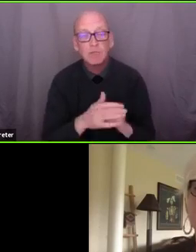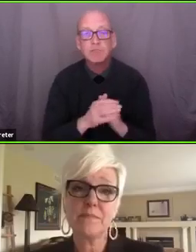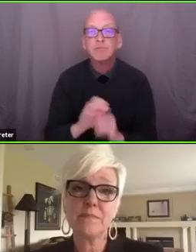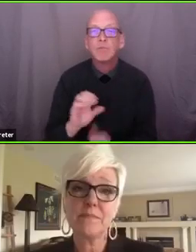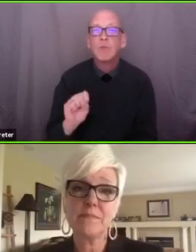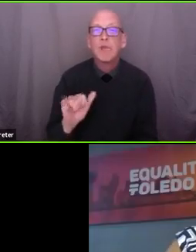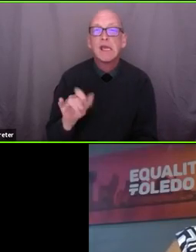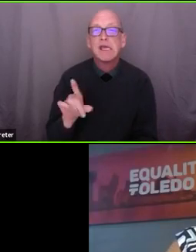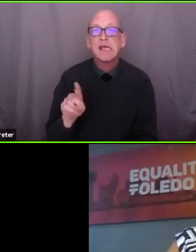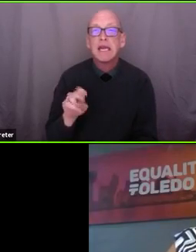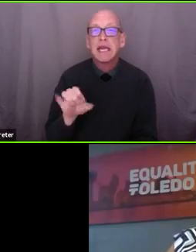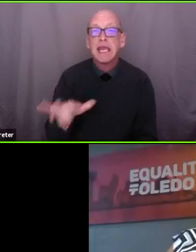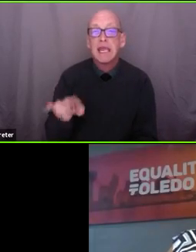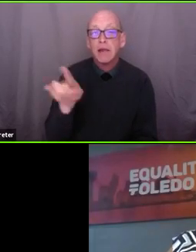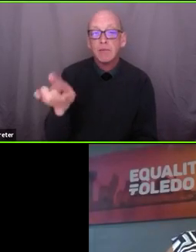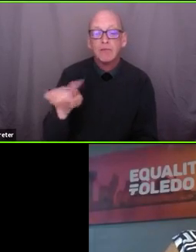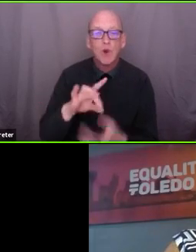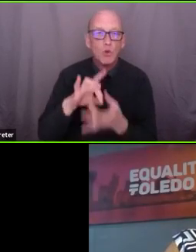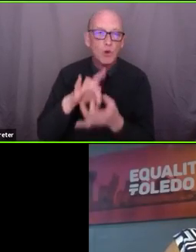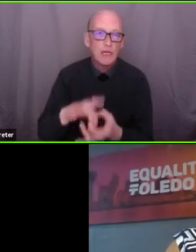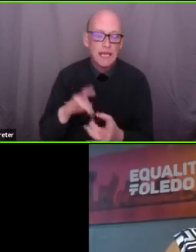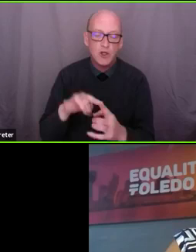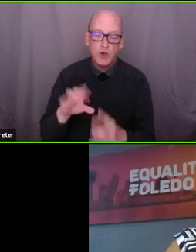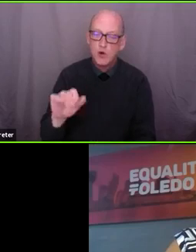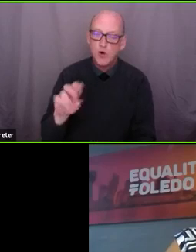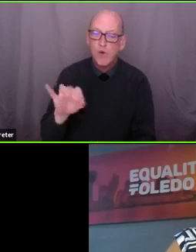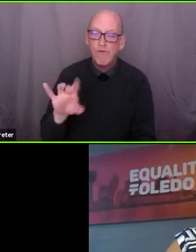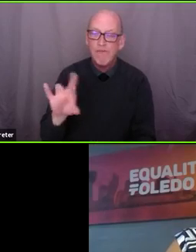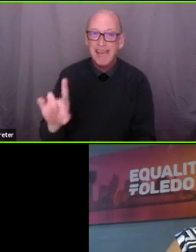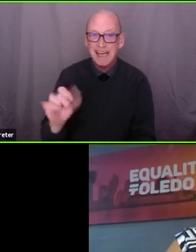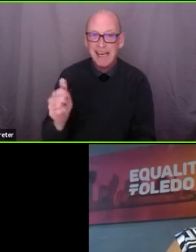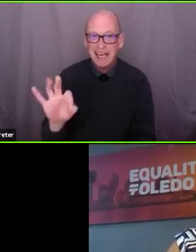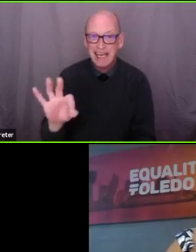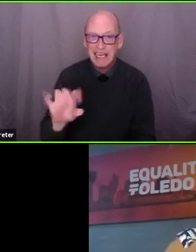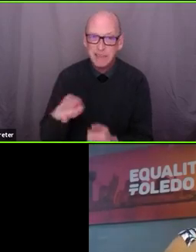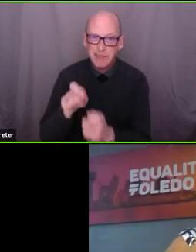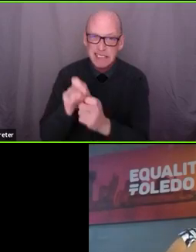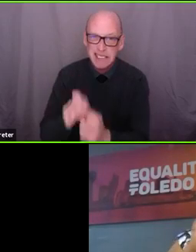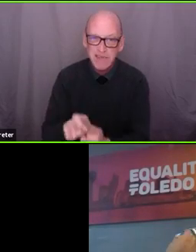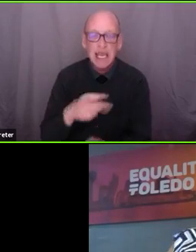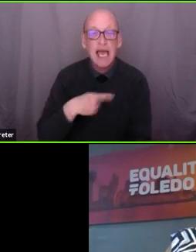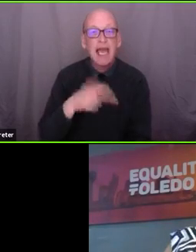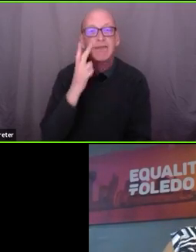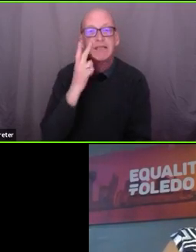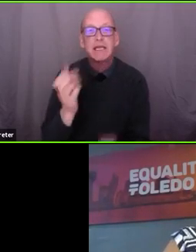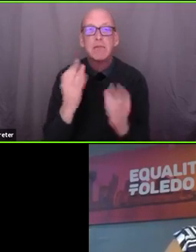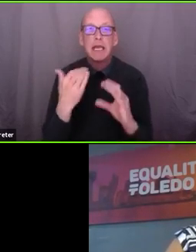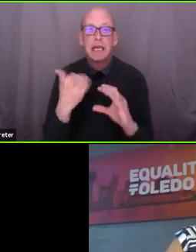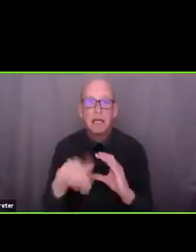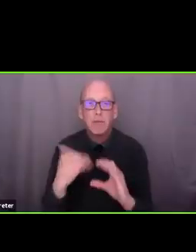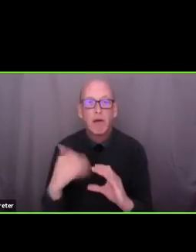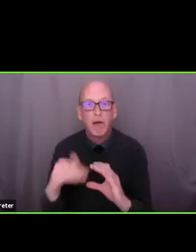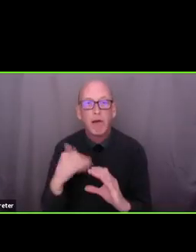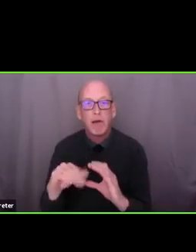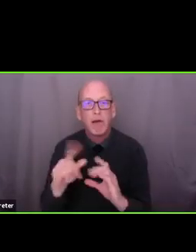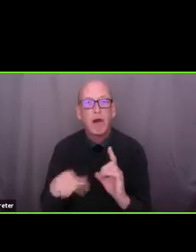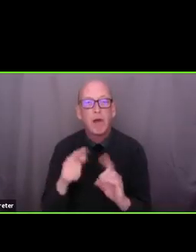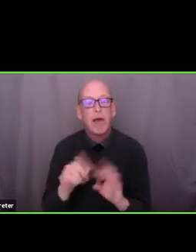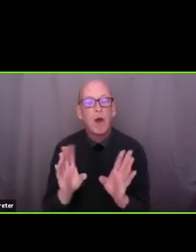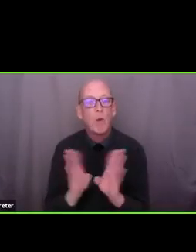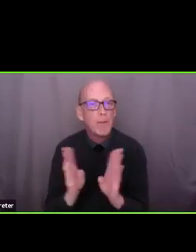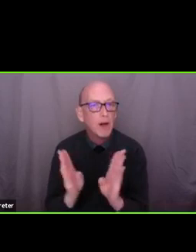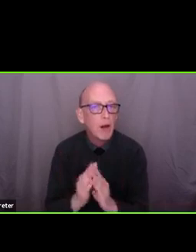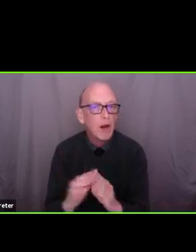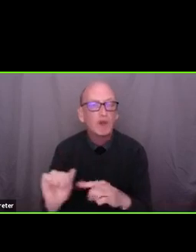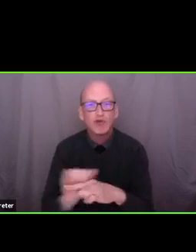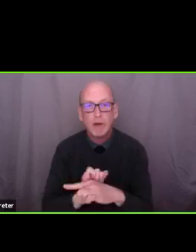So when it comes to COVID specifically, I've seen so many emails going out about webinars, about trainings, and